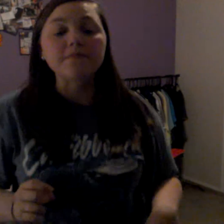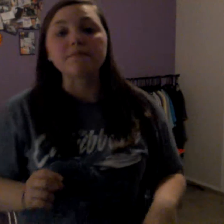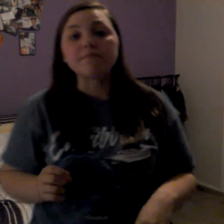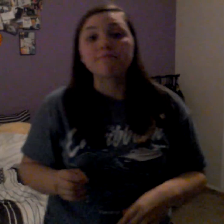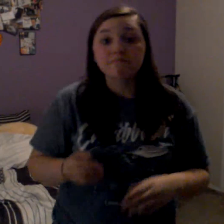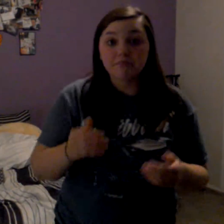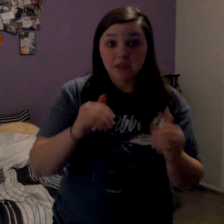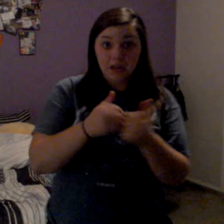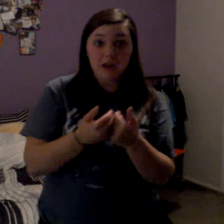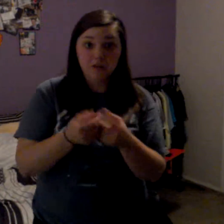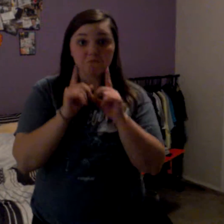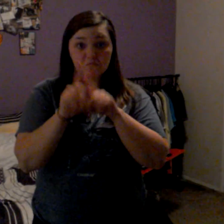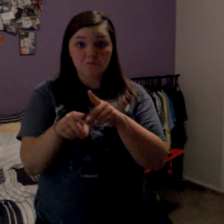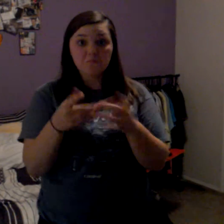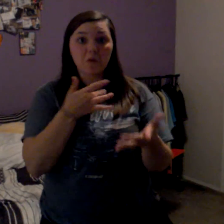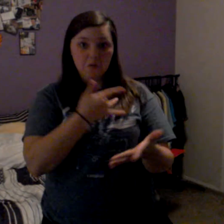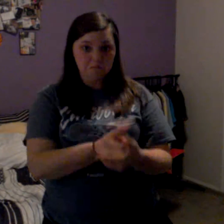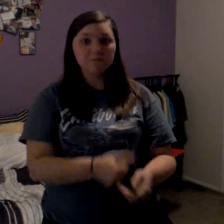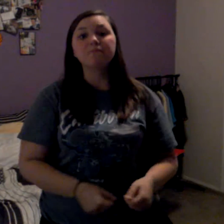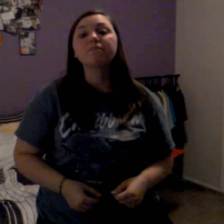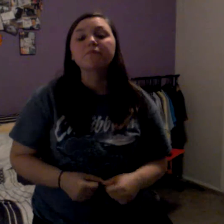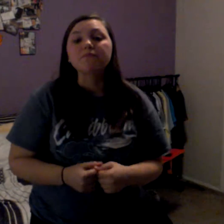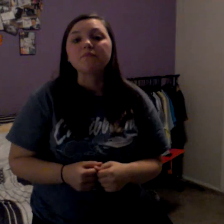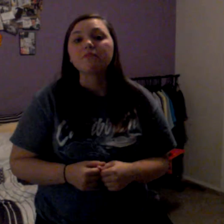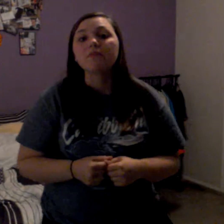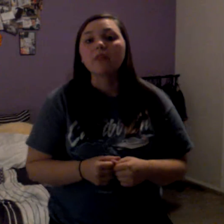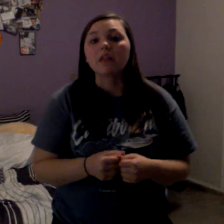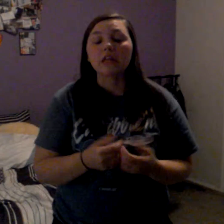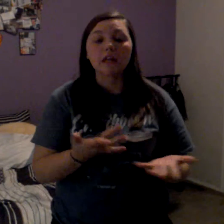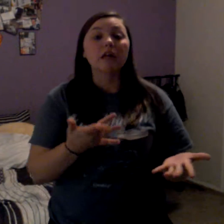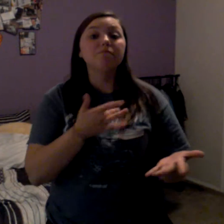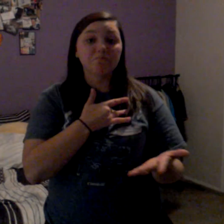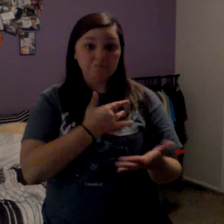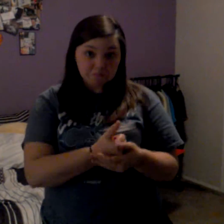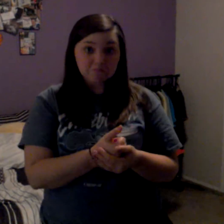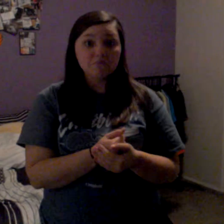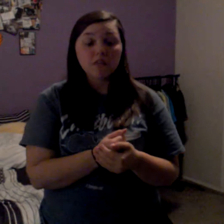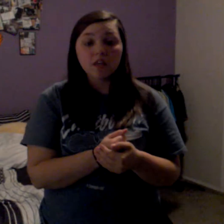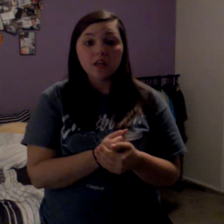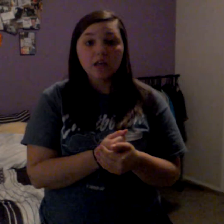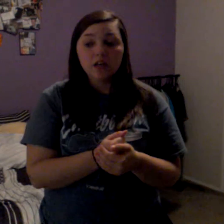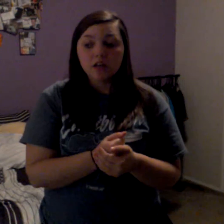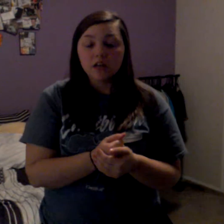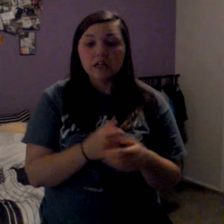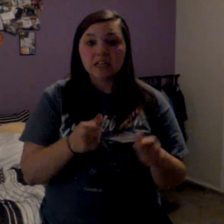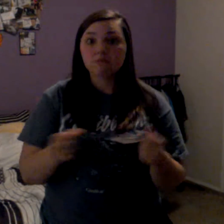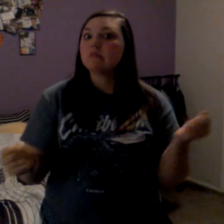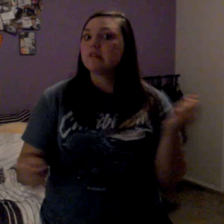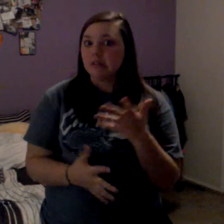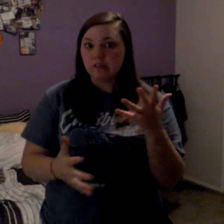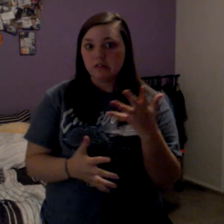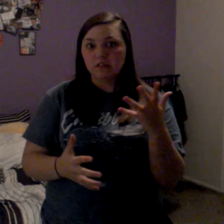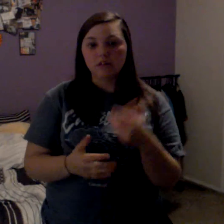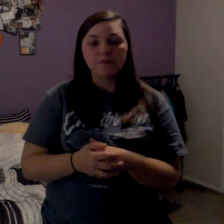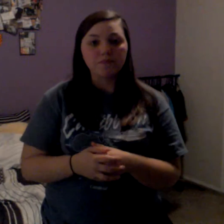How to respond to a heart attack. A heart attack can be a very scary thing, both for a